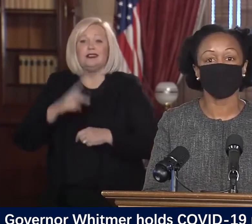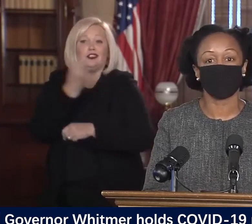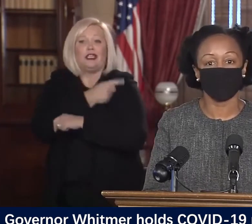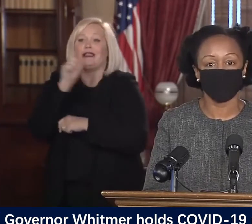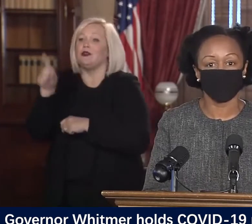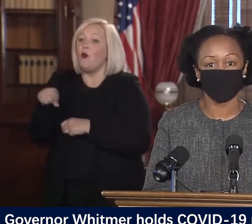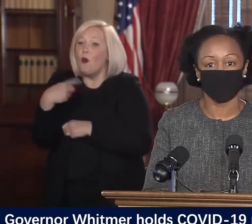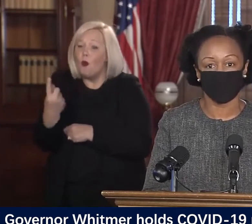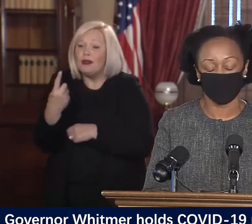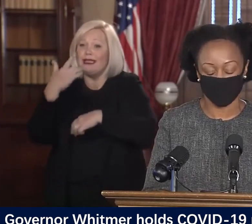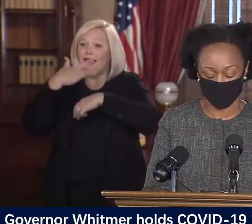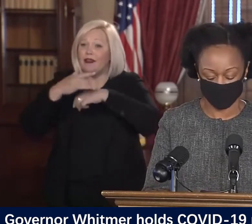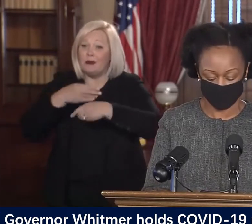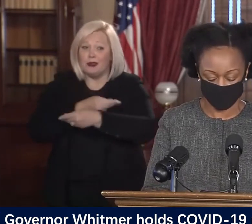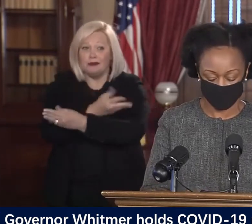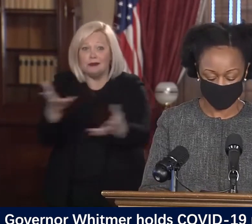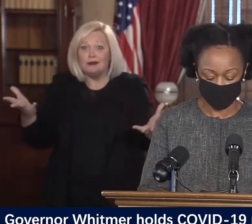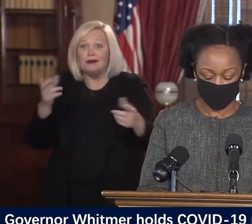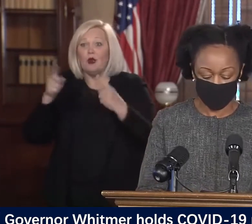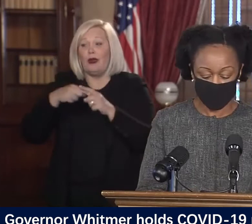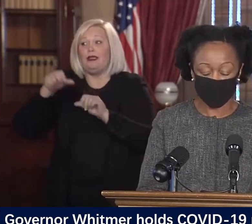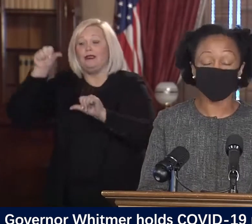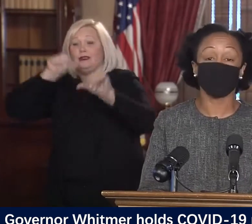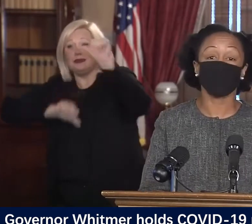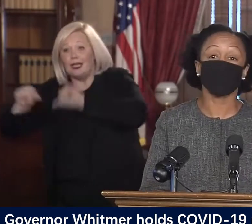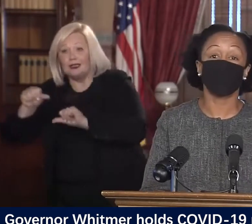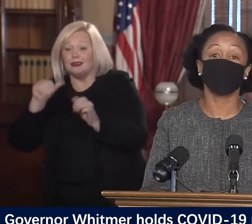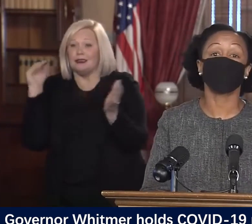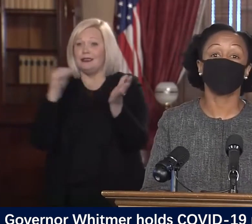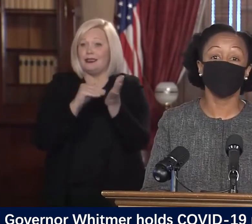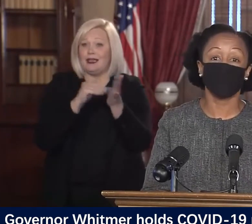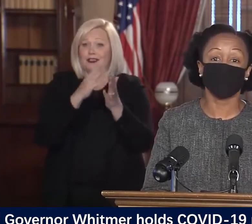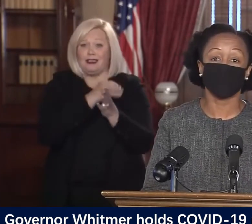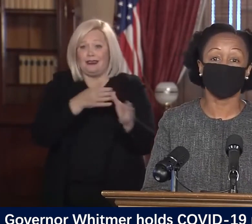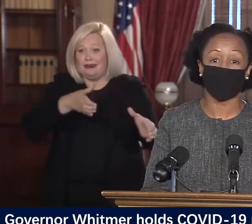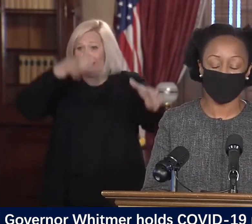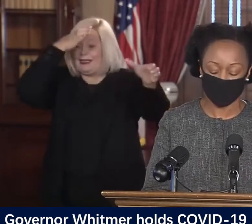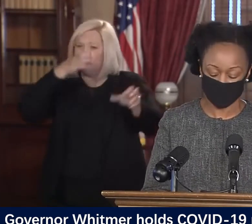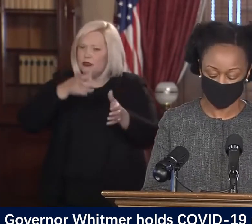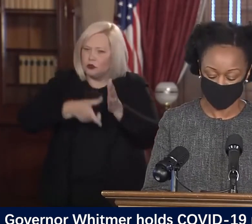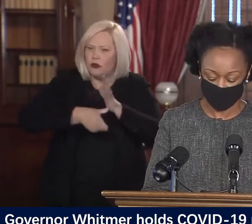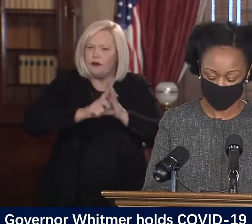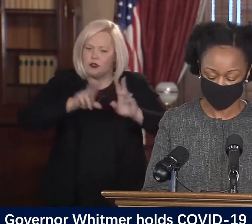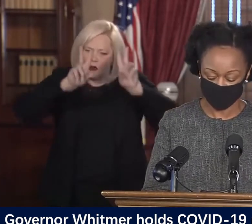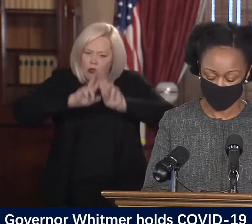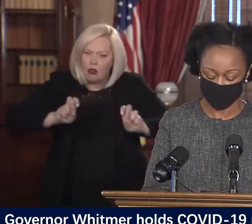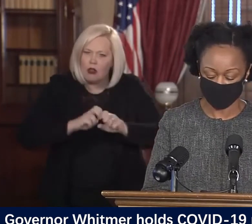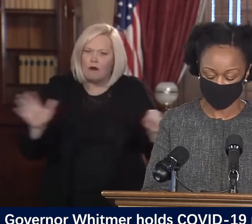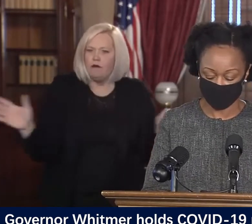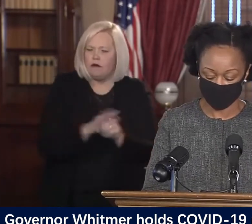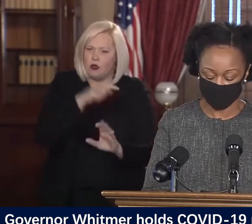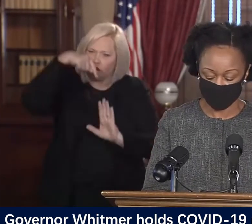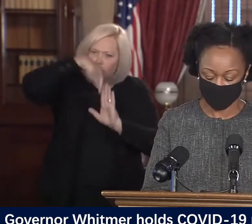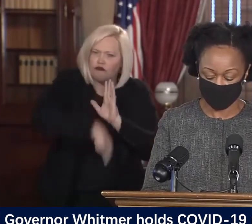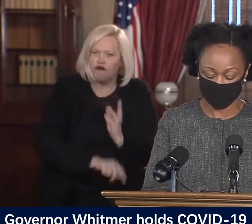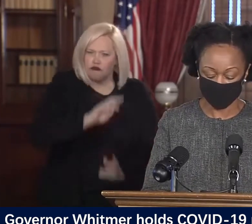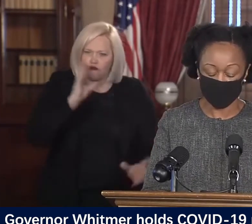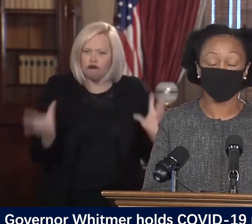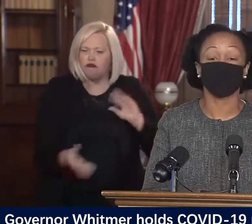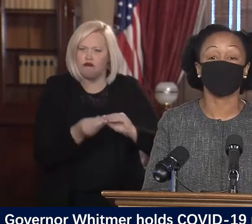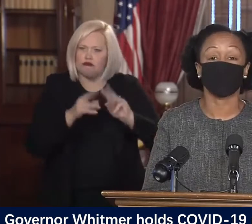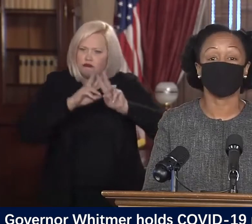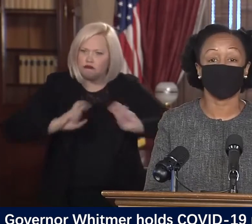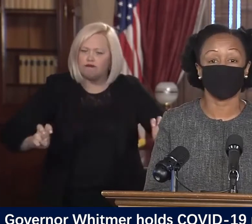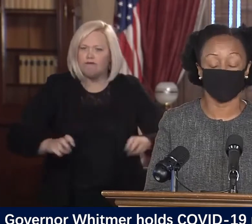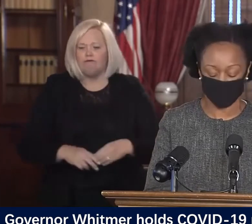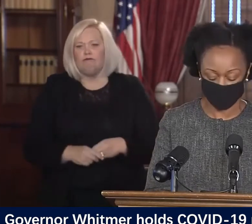expert scientists and doctors. There are currently over 280 locations across the state that have enrolled